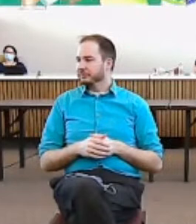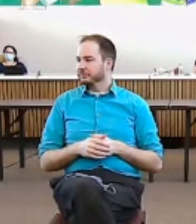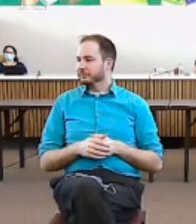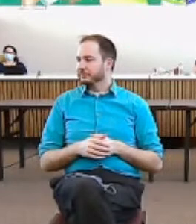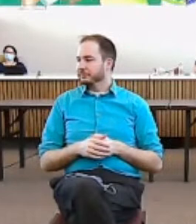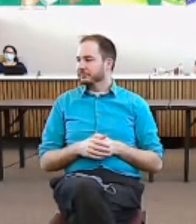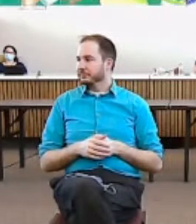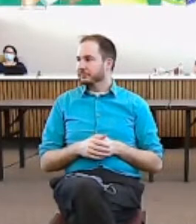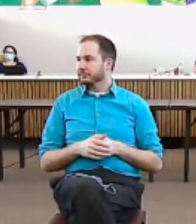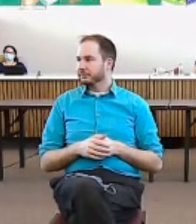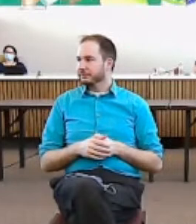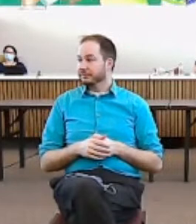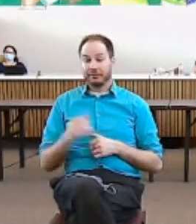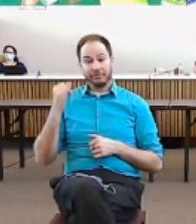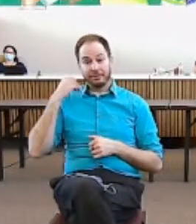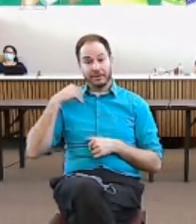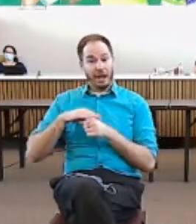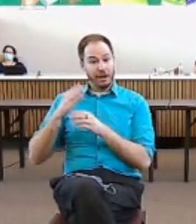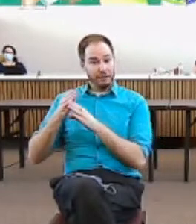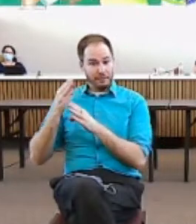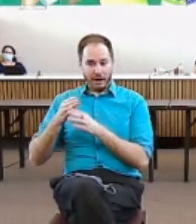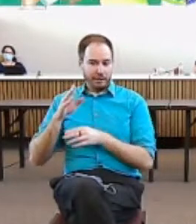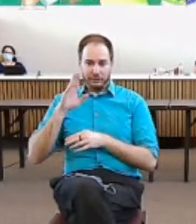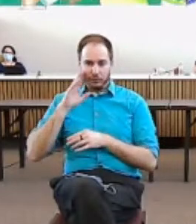Well, If I was on your bus, it wouldn't have been all good kids.